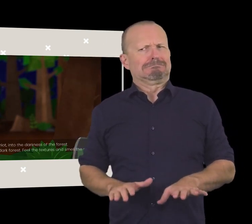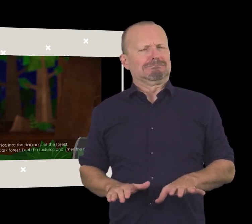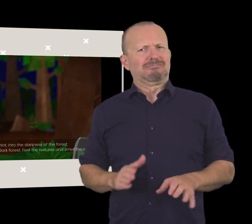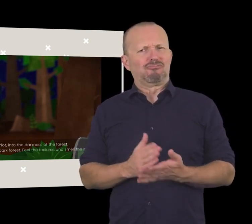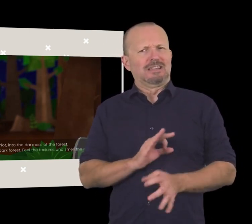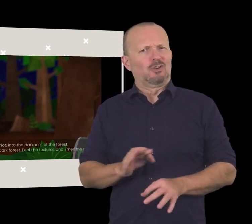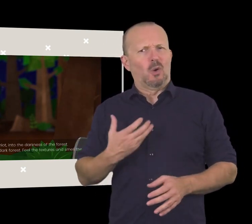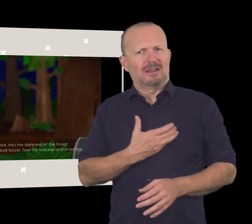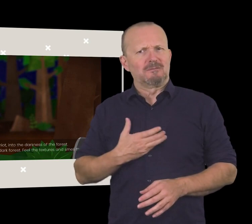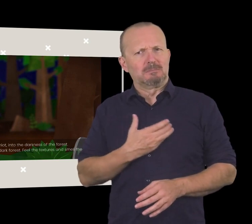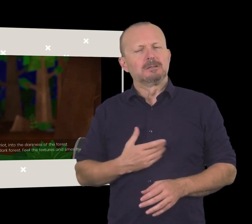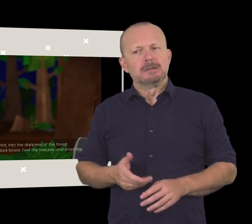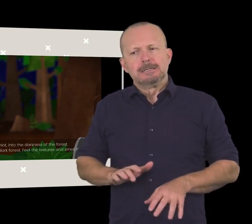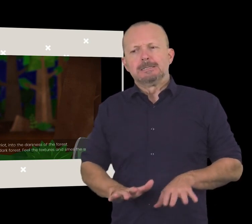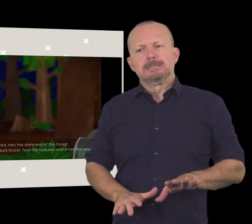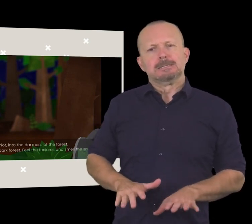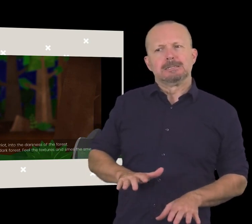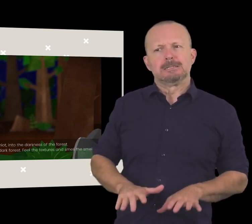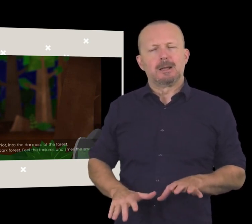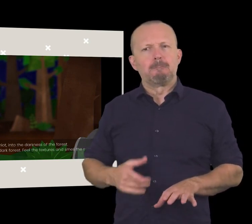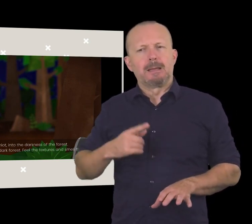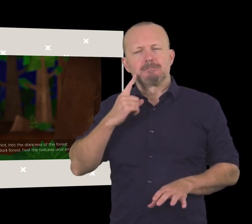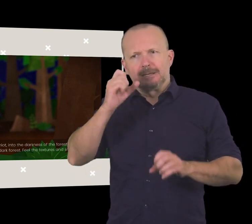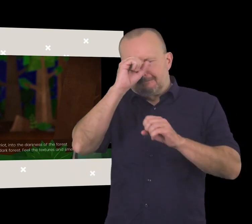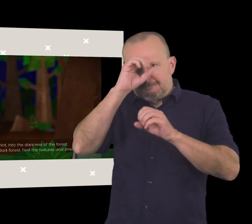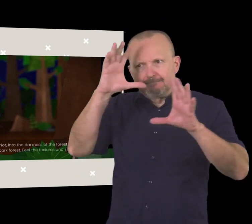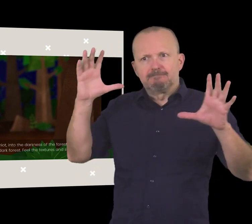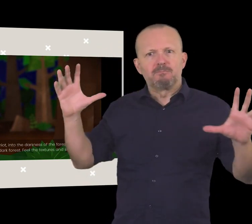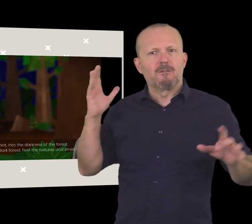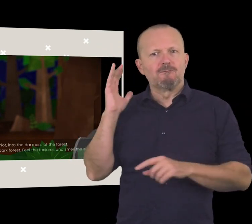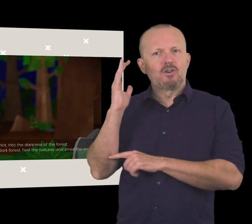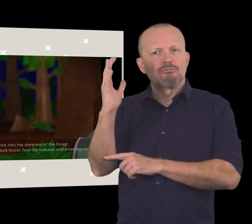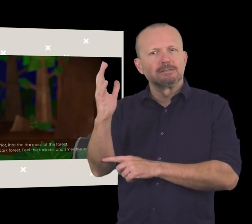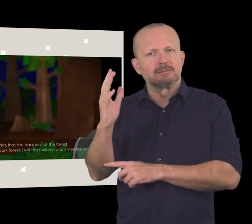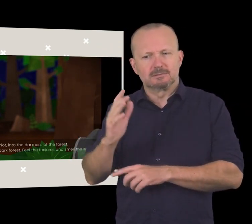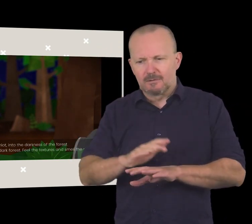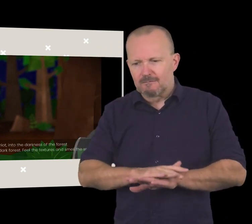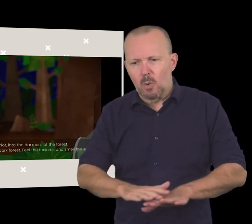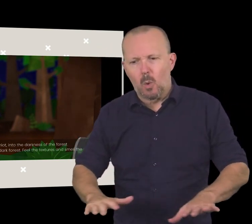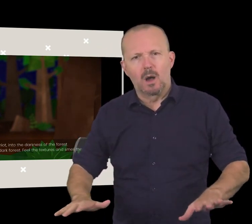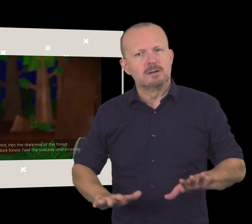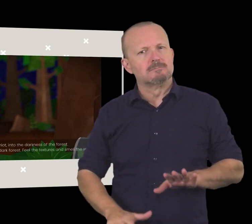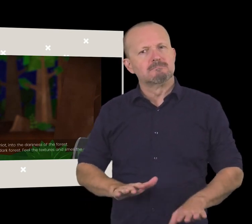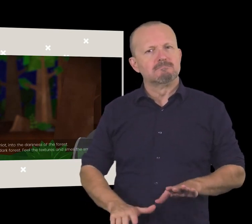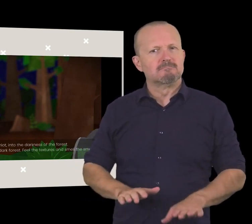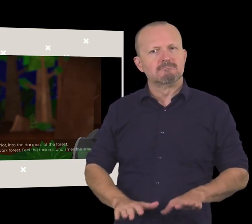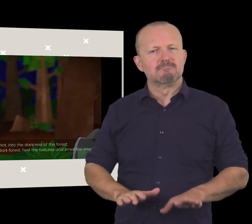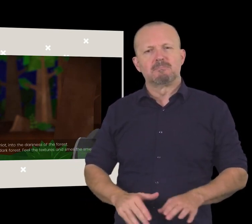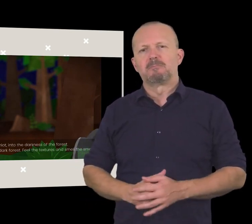quite uncomfortable on my feet as I put my feet in it. And I'm going to use this as